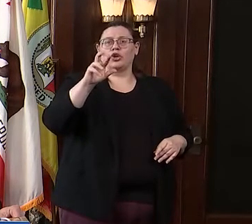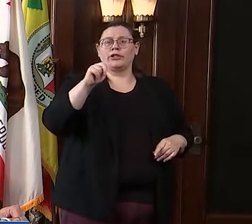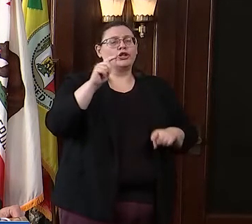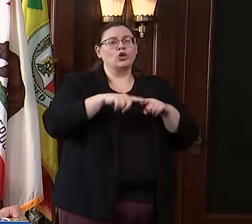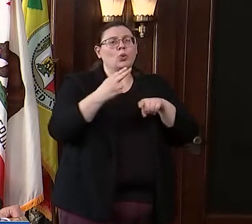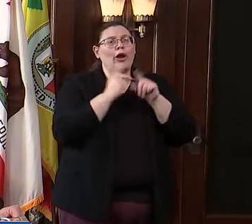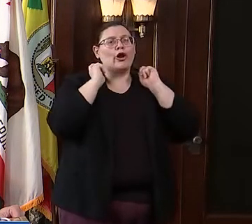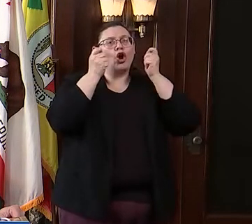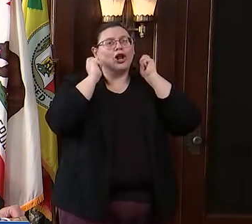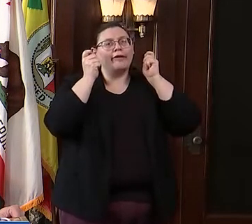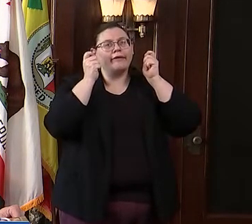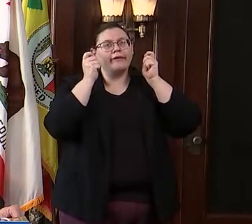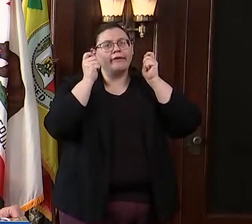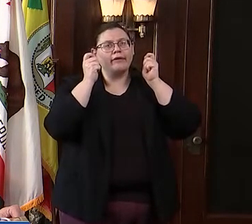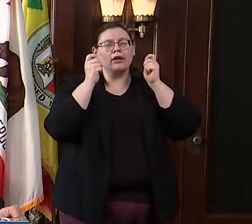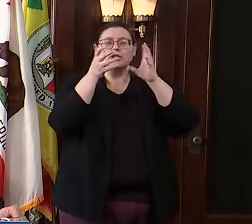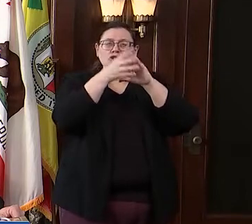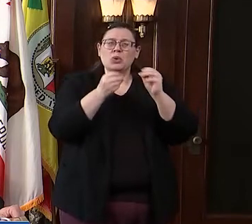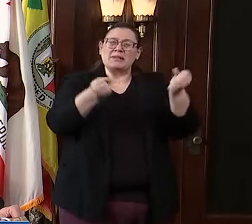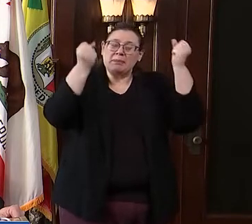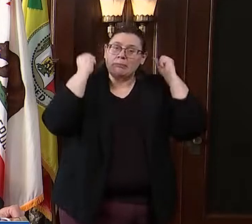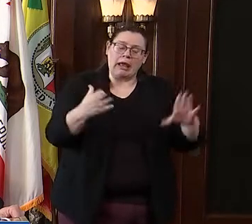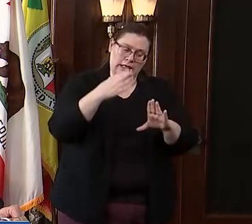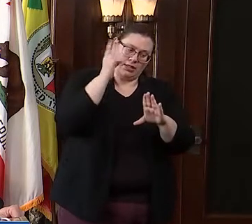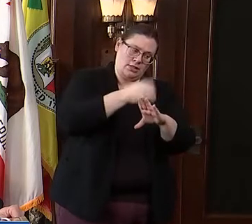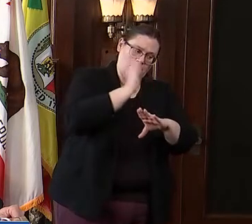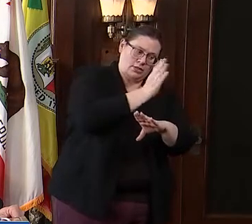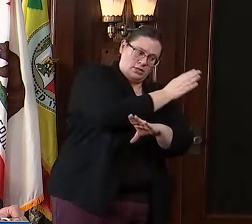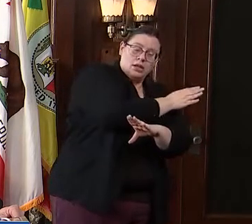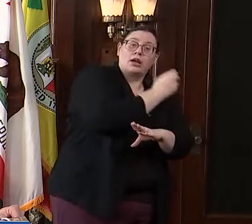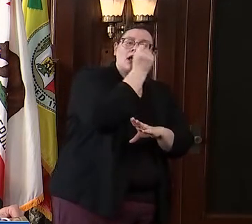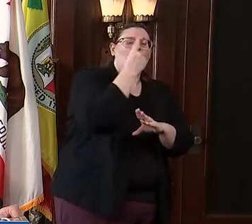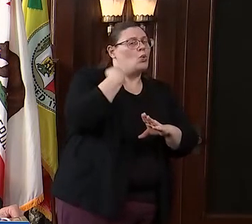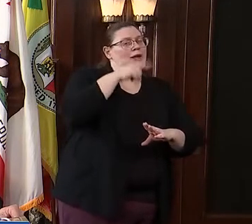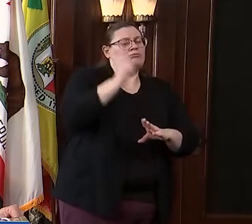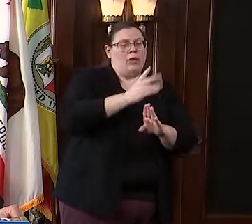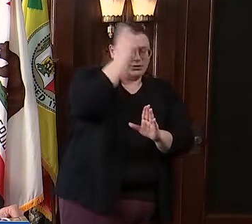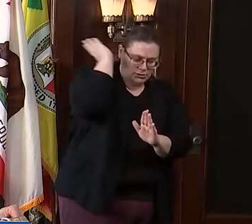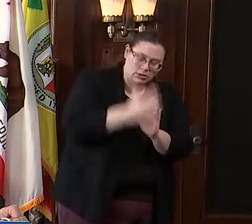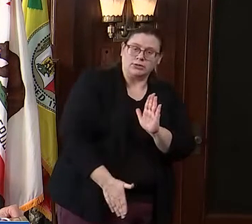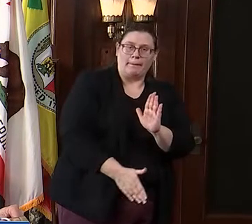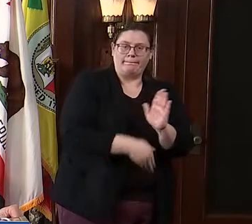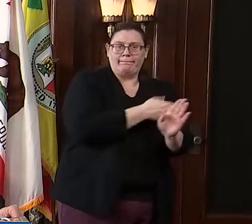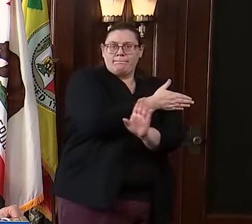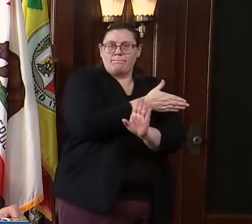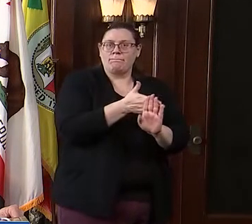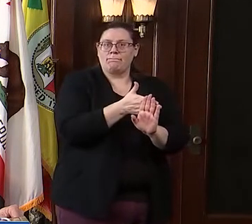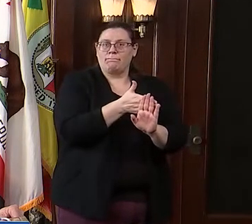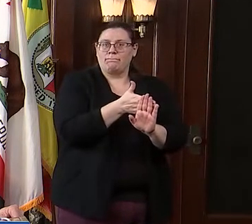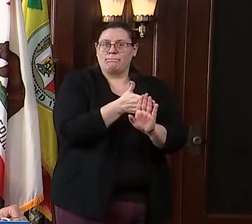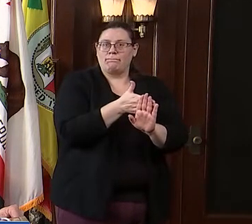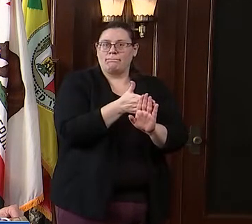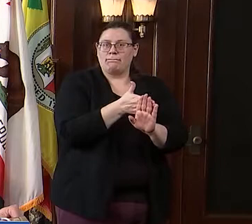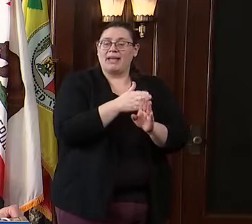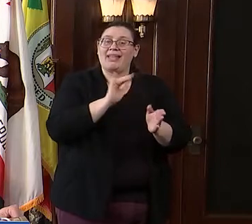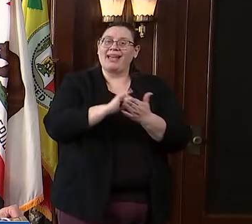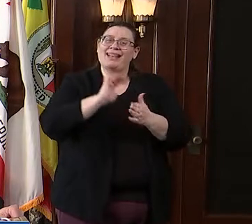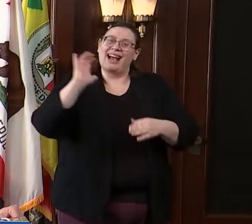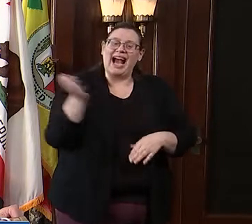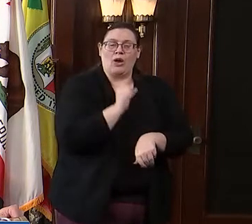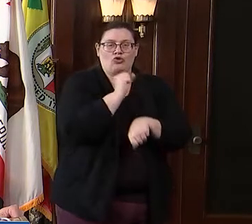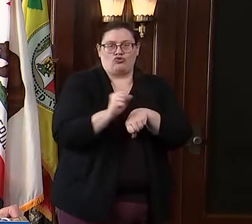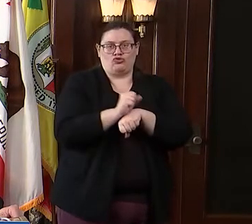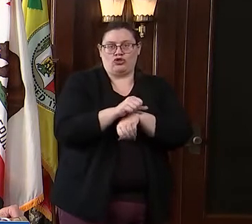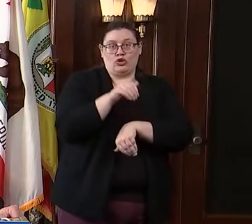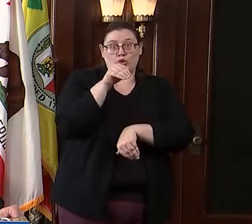These stories are endless, but we must find an end to them. This is our work tonight. This